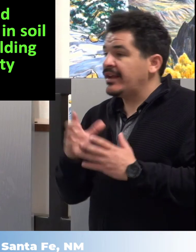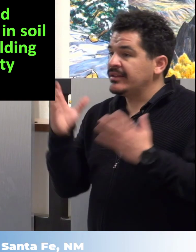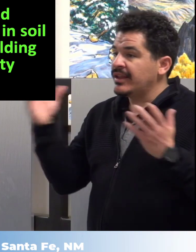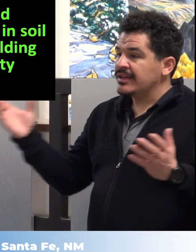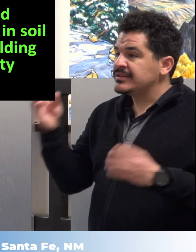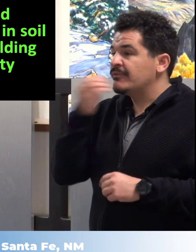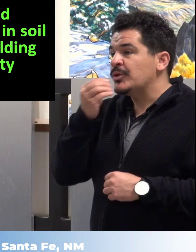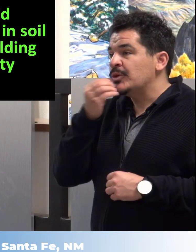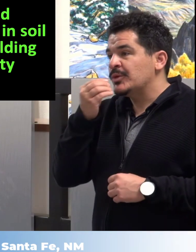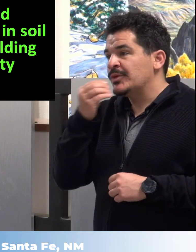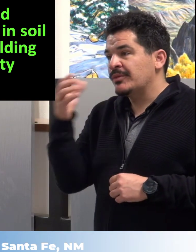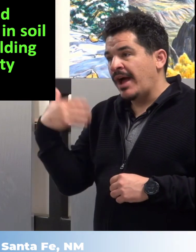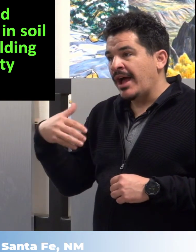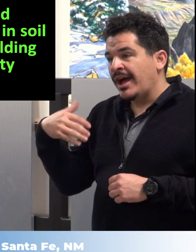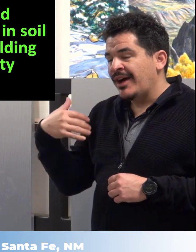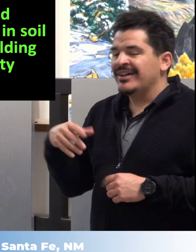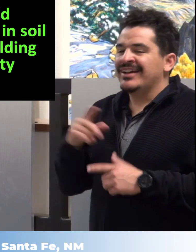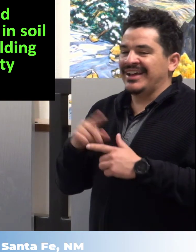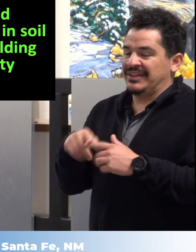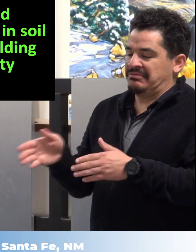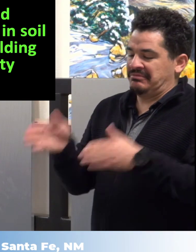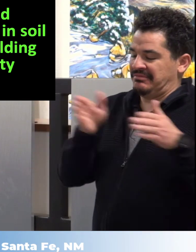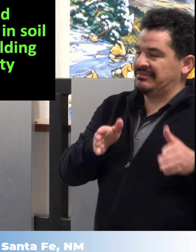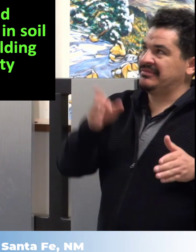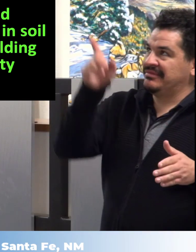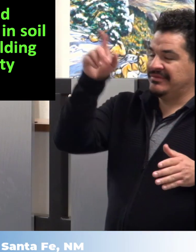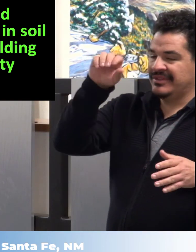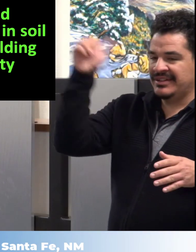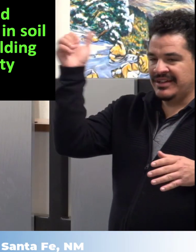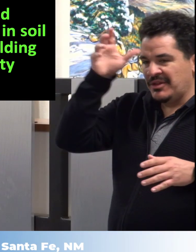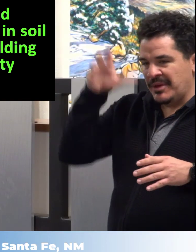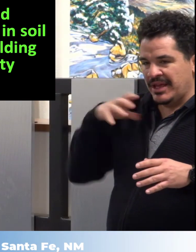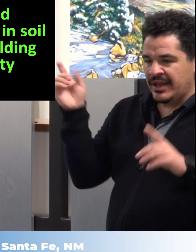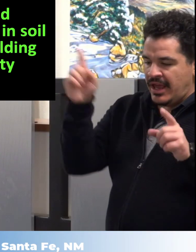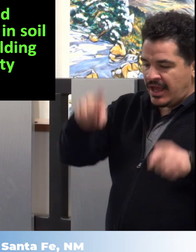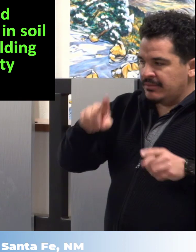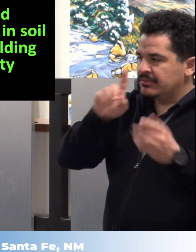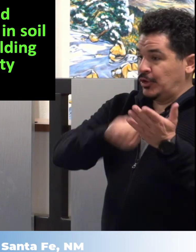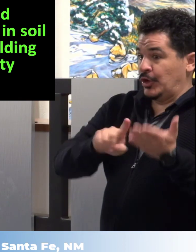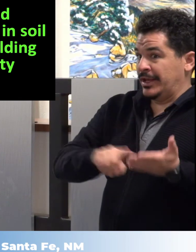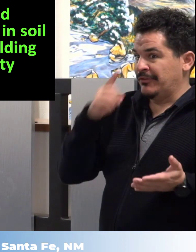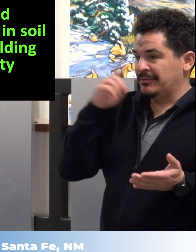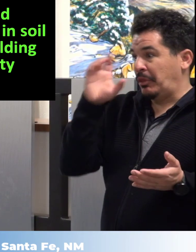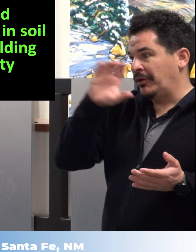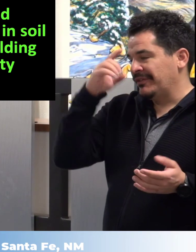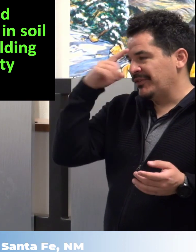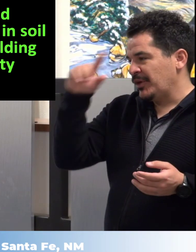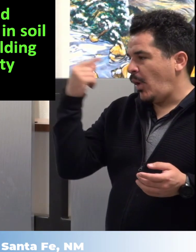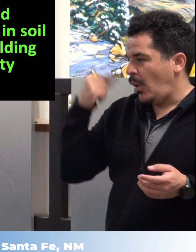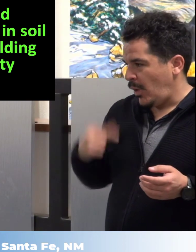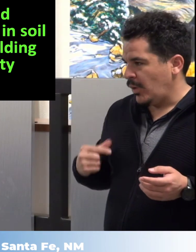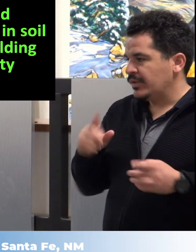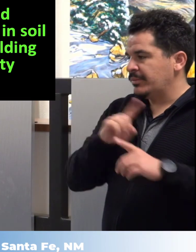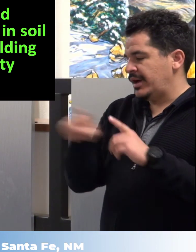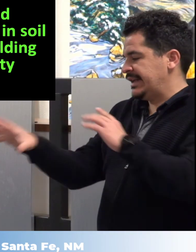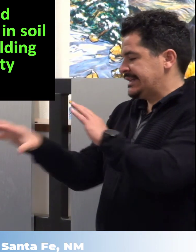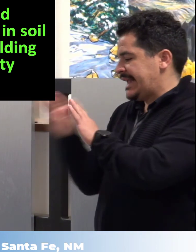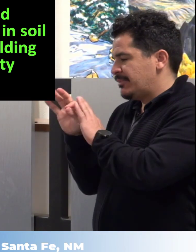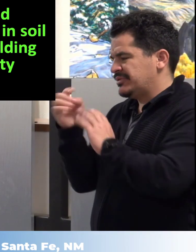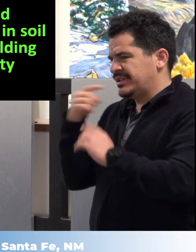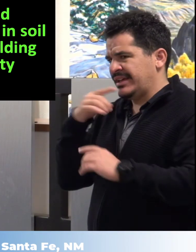of food here, and then we've got somebody else coming for a different reason actually looking for gold, but taking samples back to England and going, you know, there's an